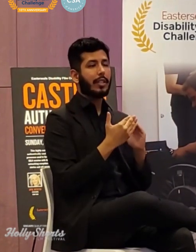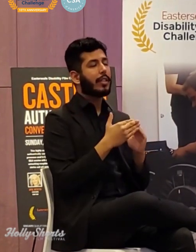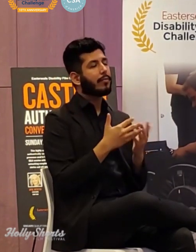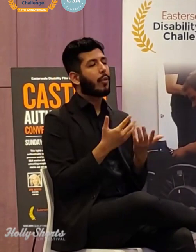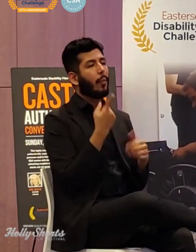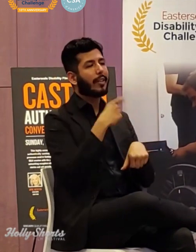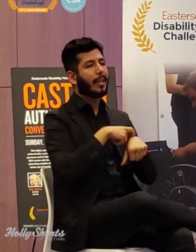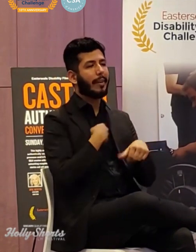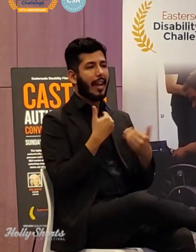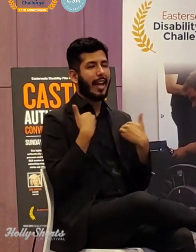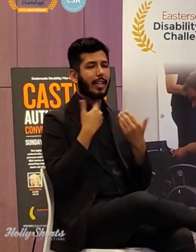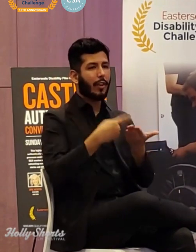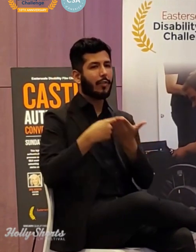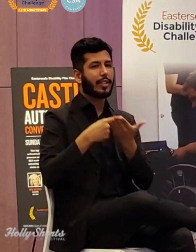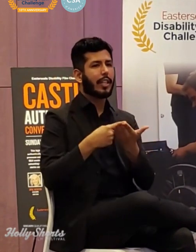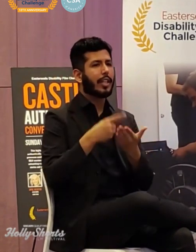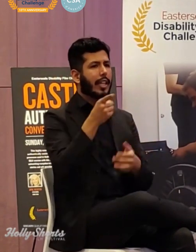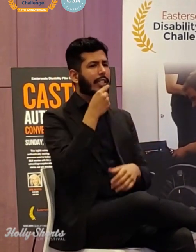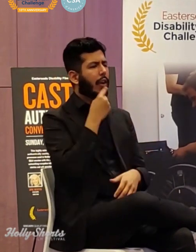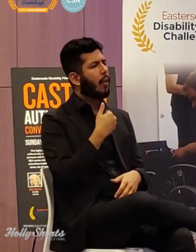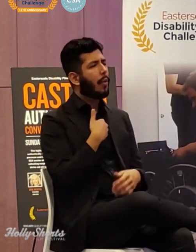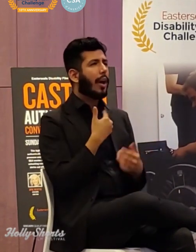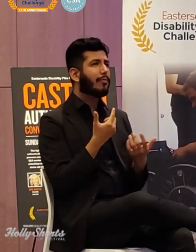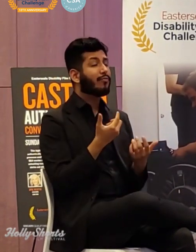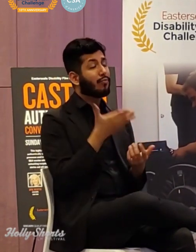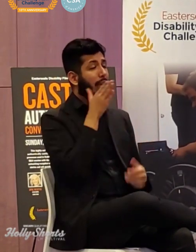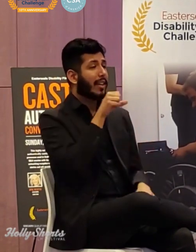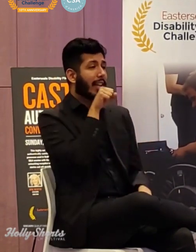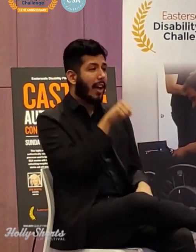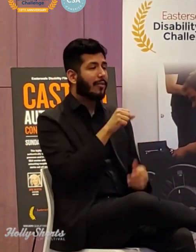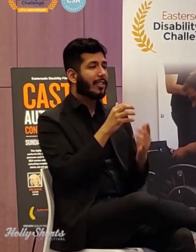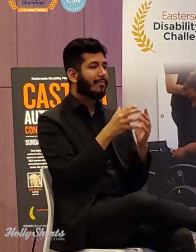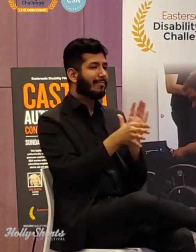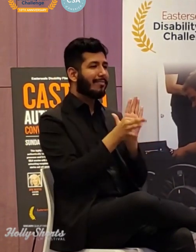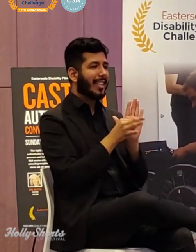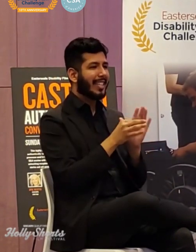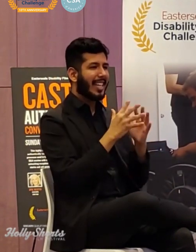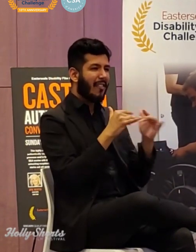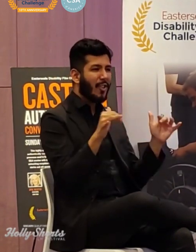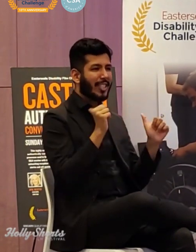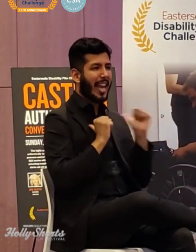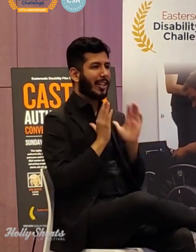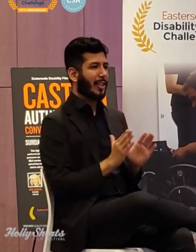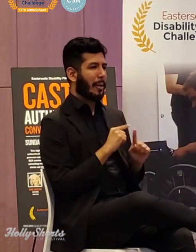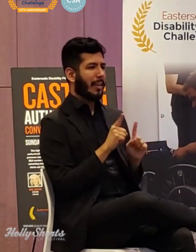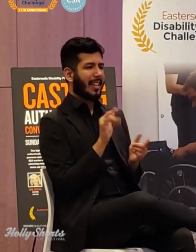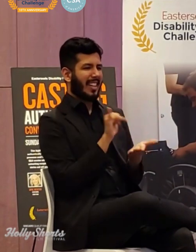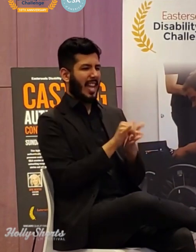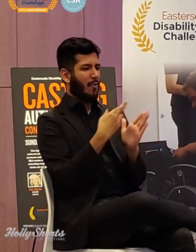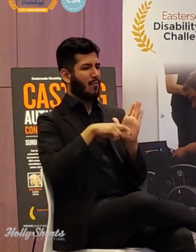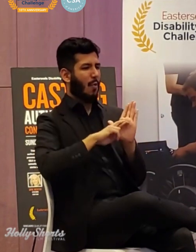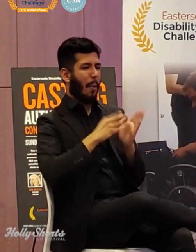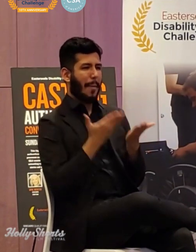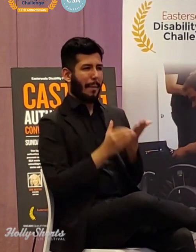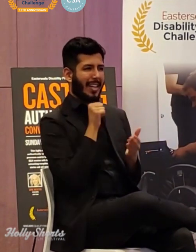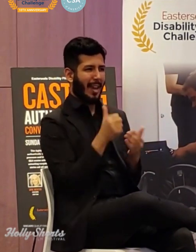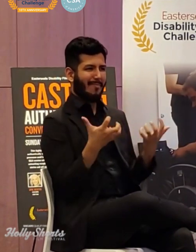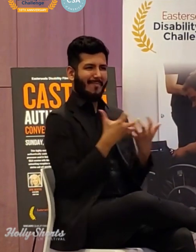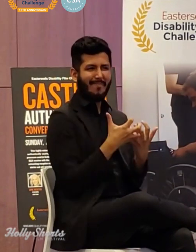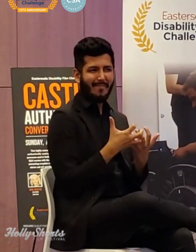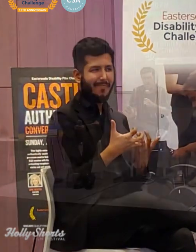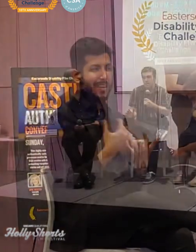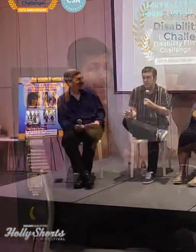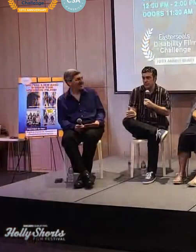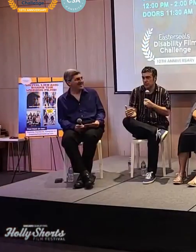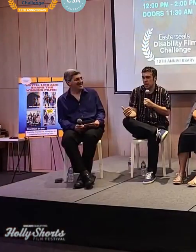oh, well, I'd love to cast that way, but I don't know, in that part, is that the right way to do it? Is that what are we saying? Is